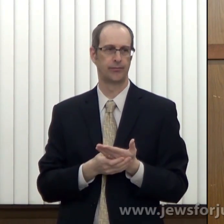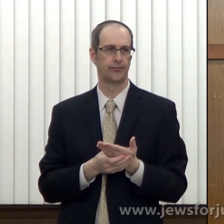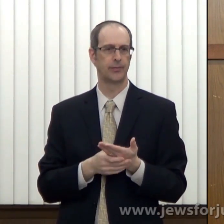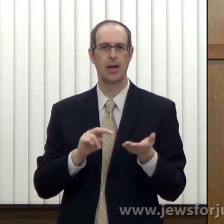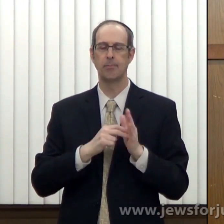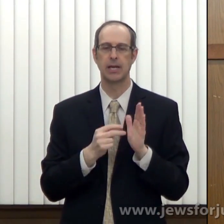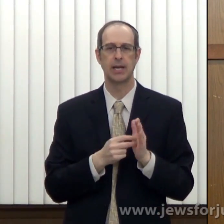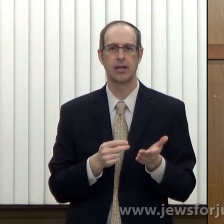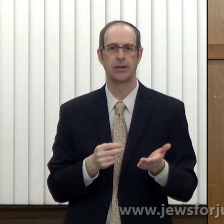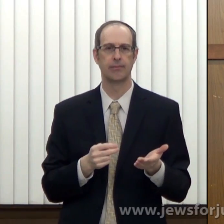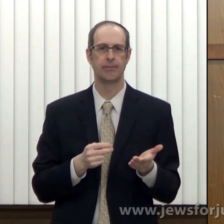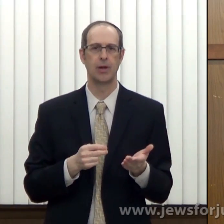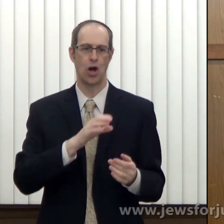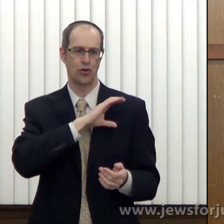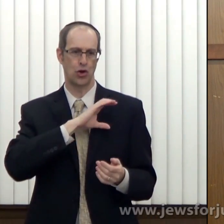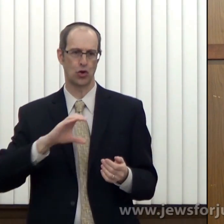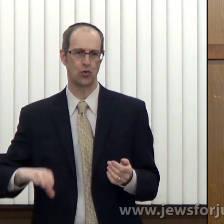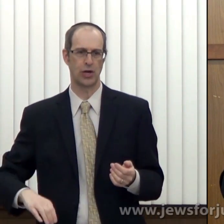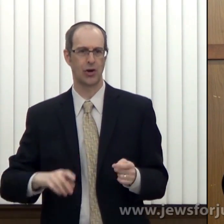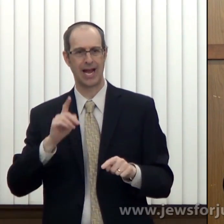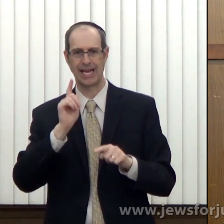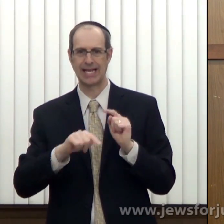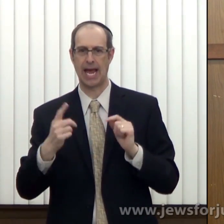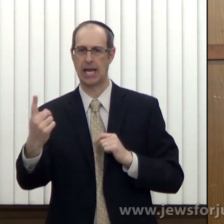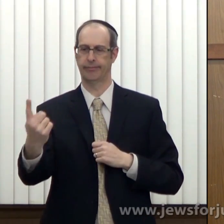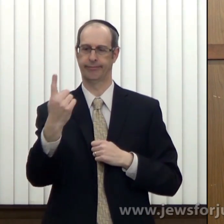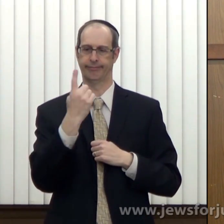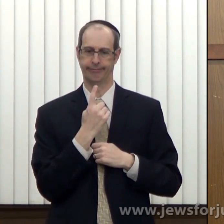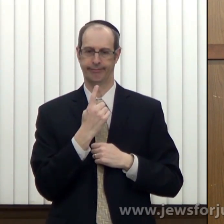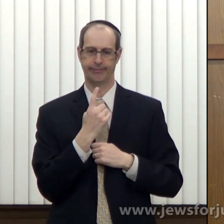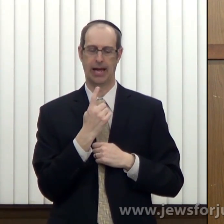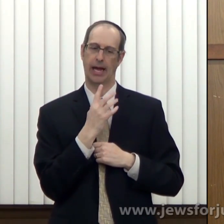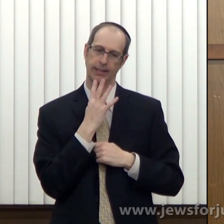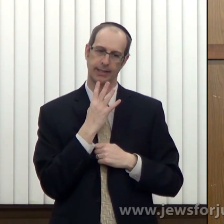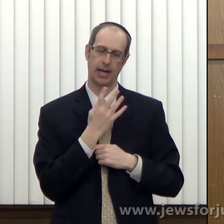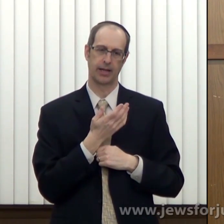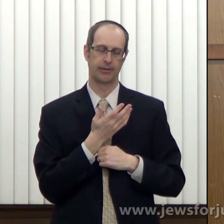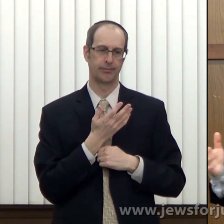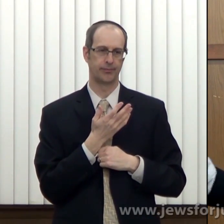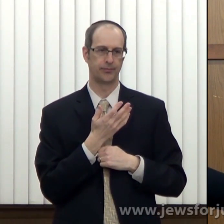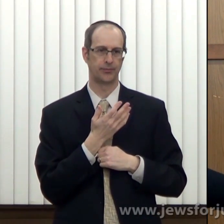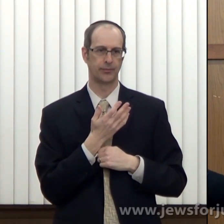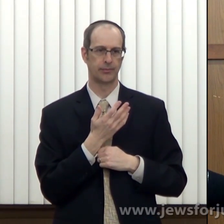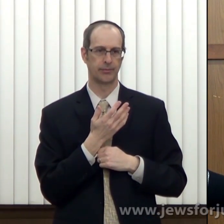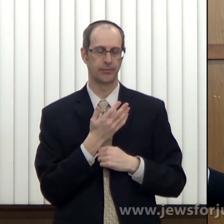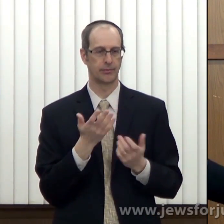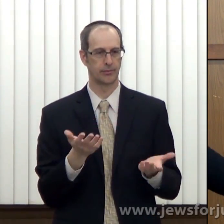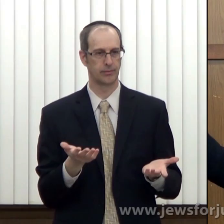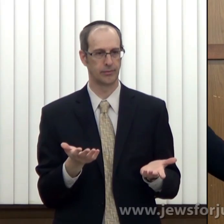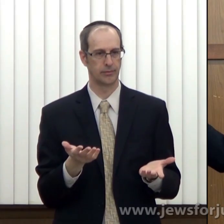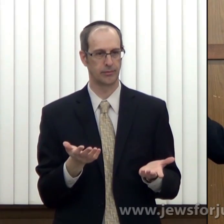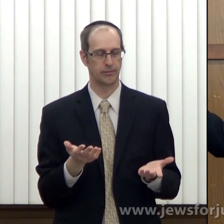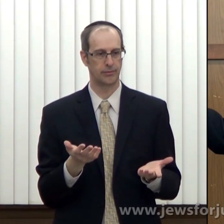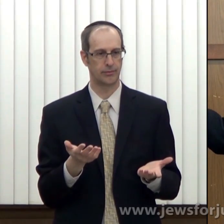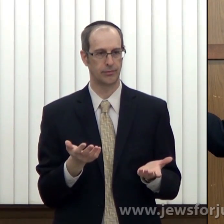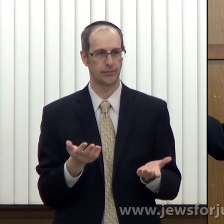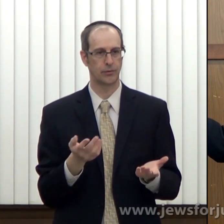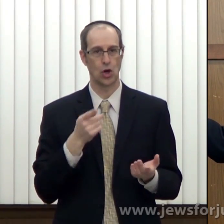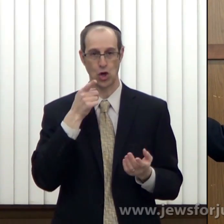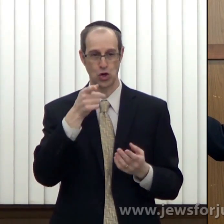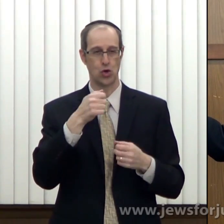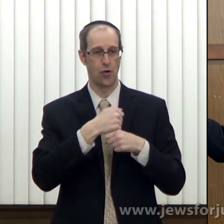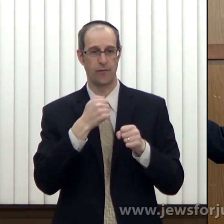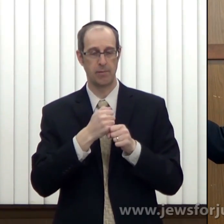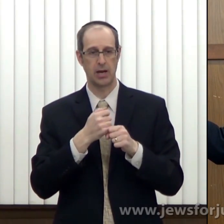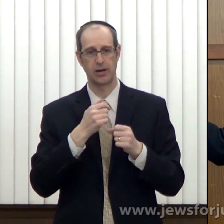Meaning, what the Christian cannot come to me now and say is, look, you have made a